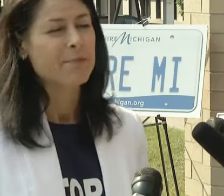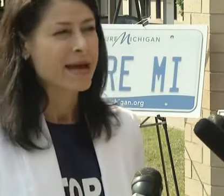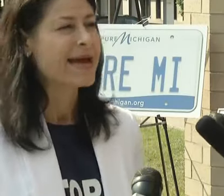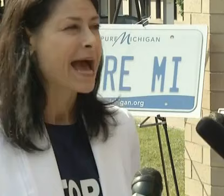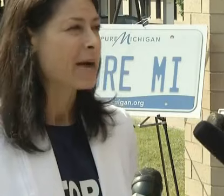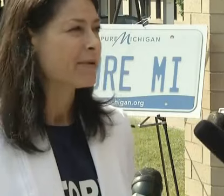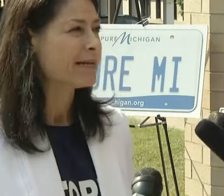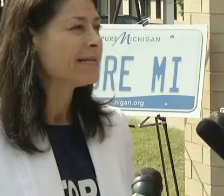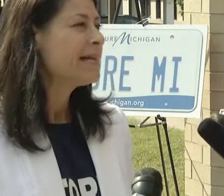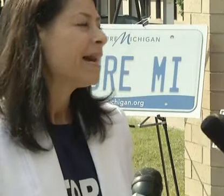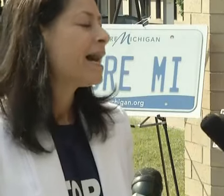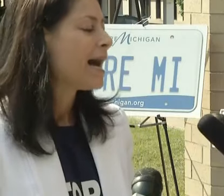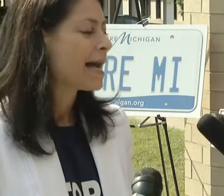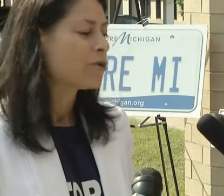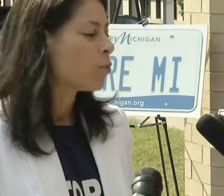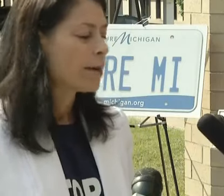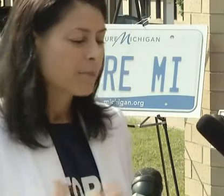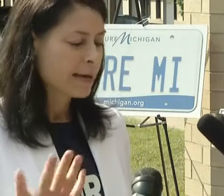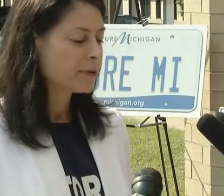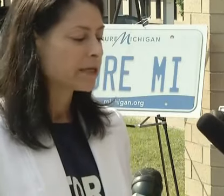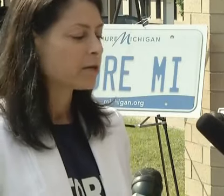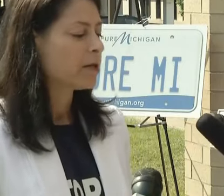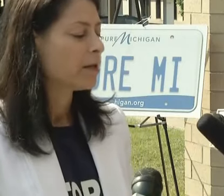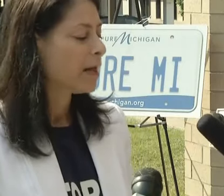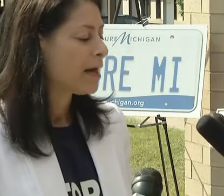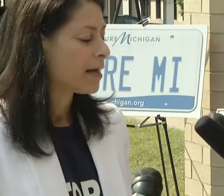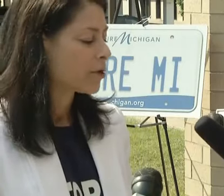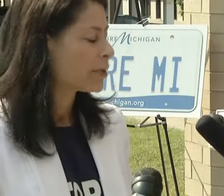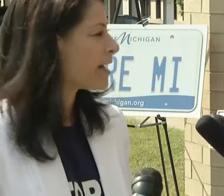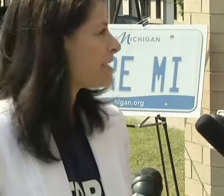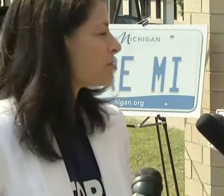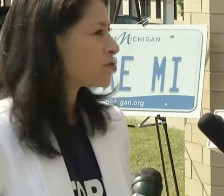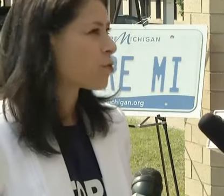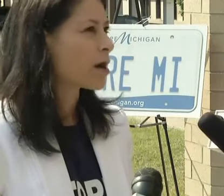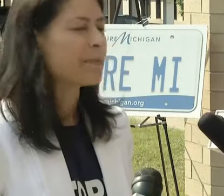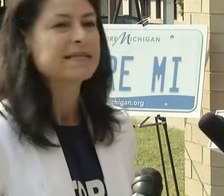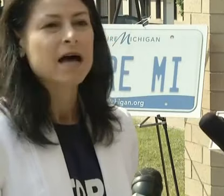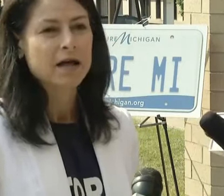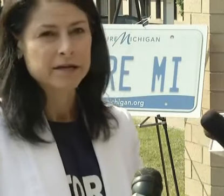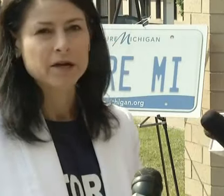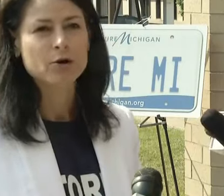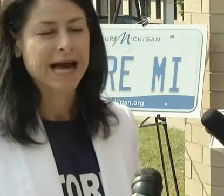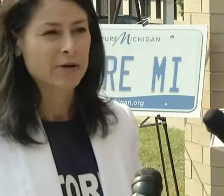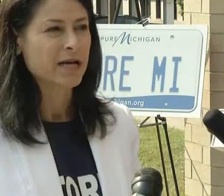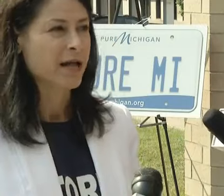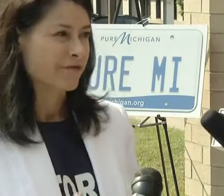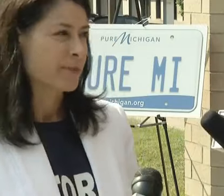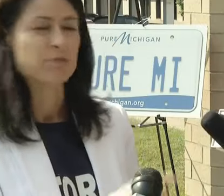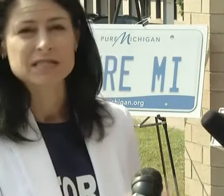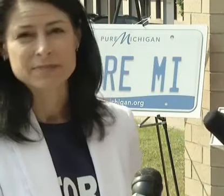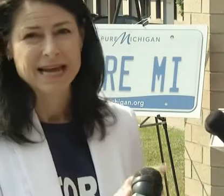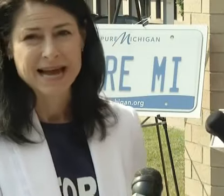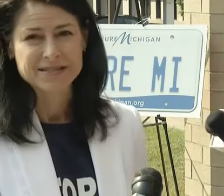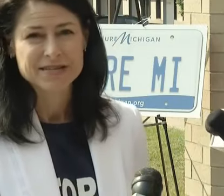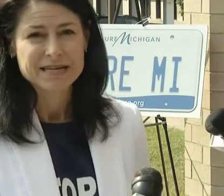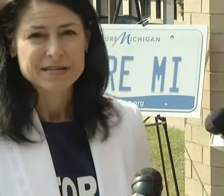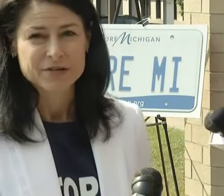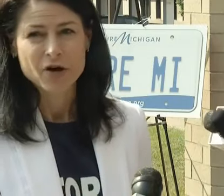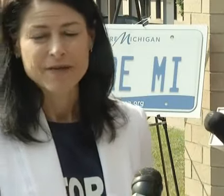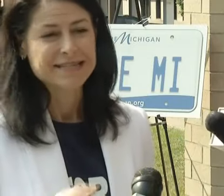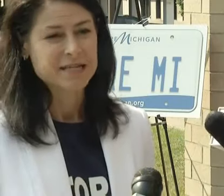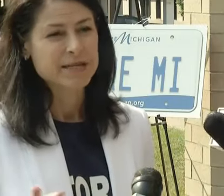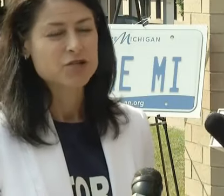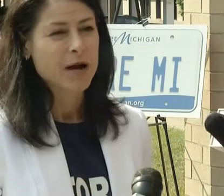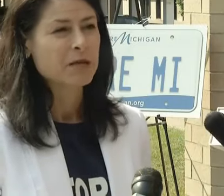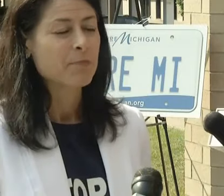notice that that may happen. I don't know what my political career has before, but it's all going to go downhill after people see me dance.